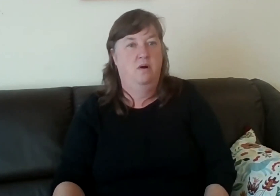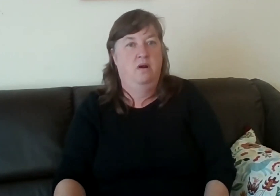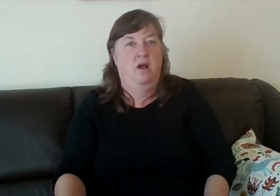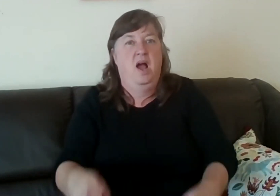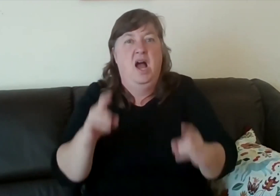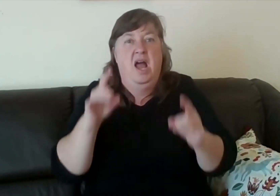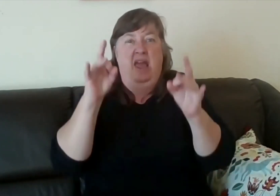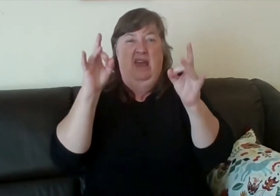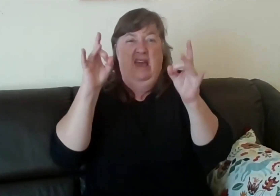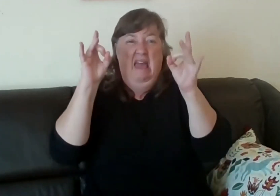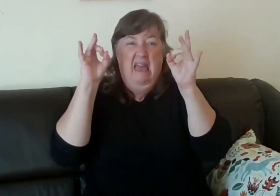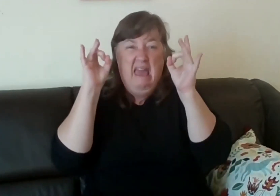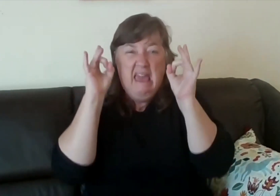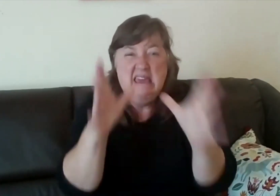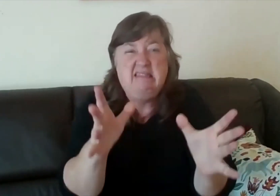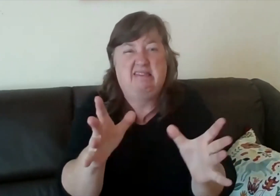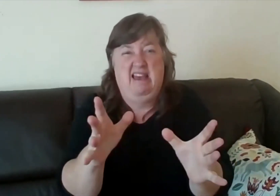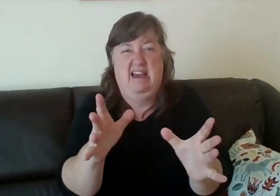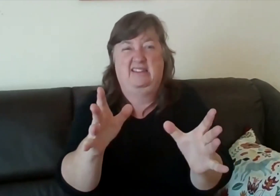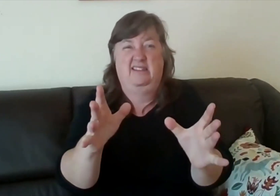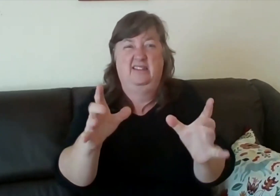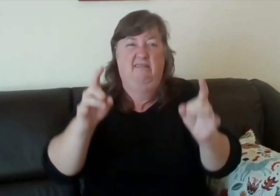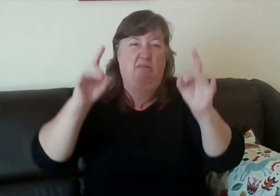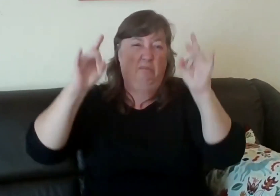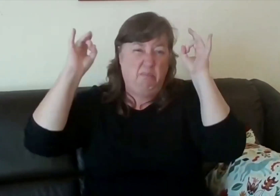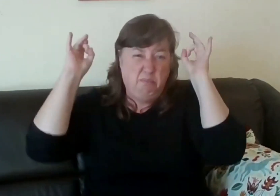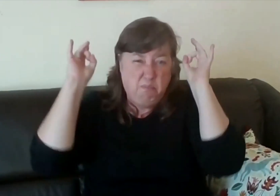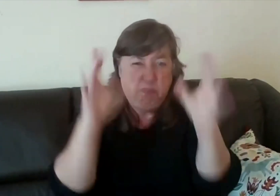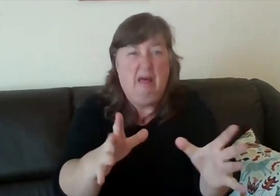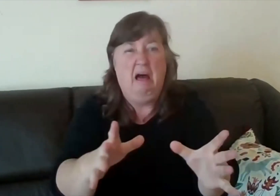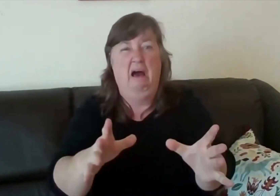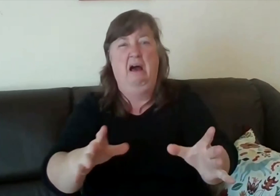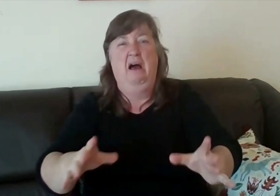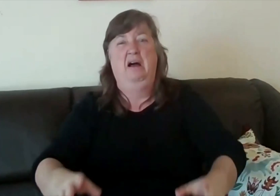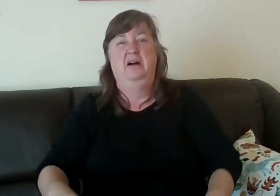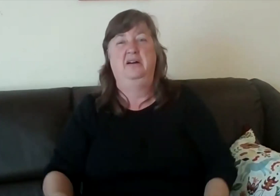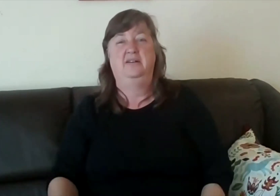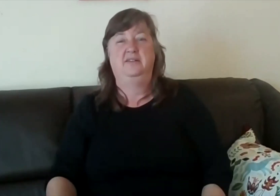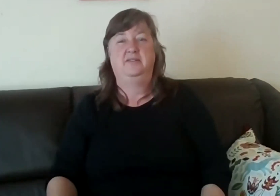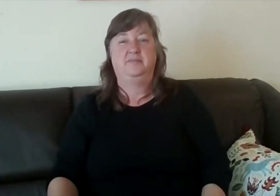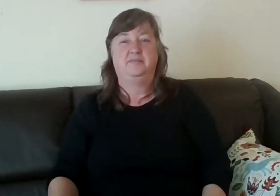Or I hate that. Blah.